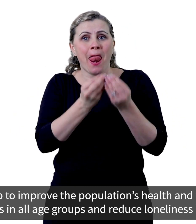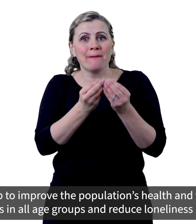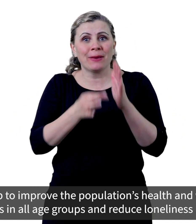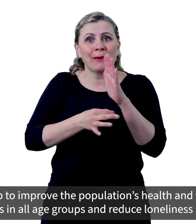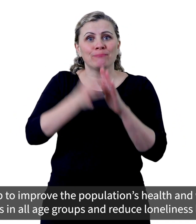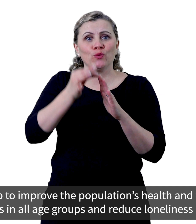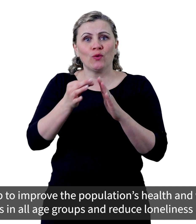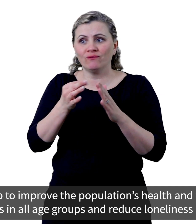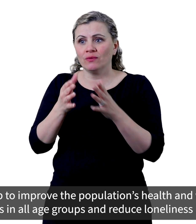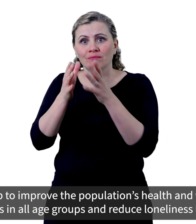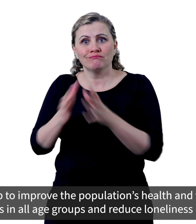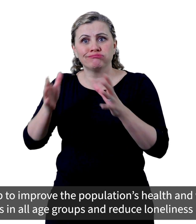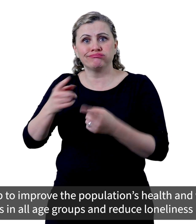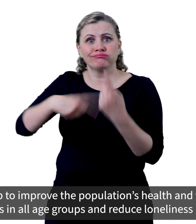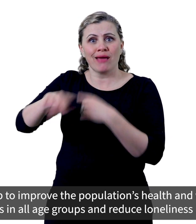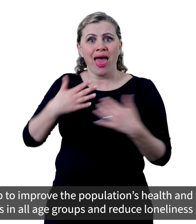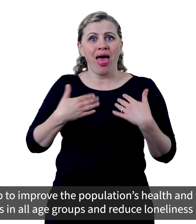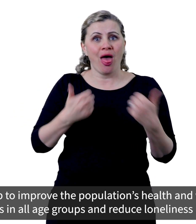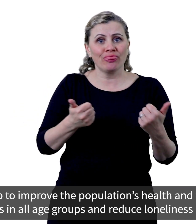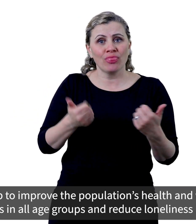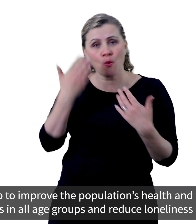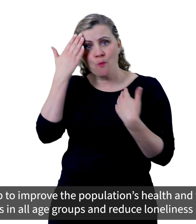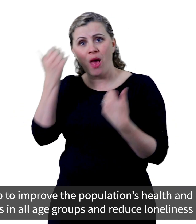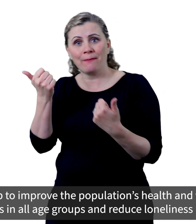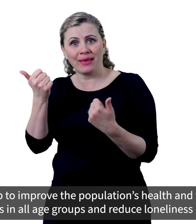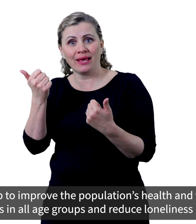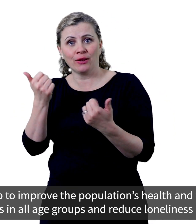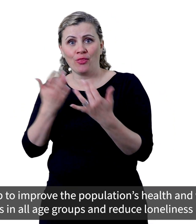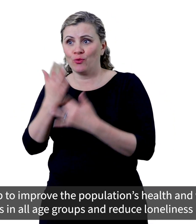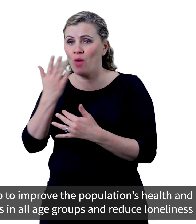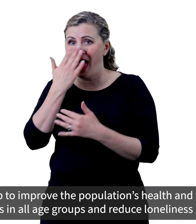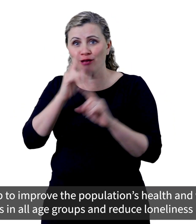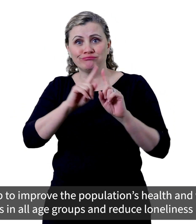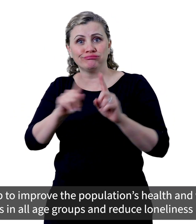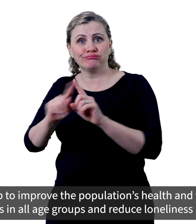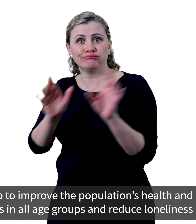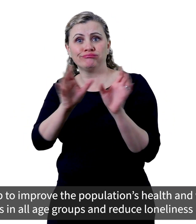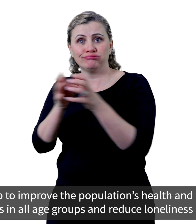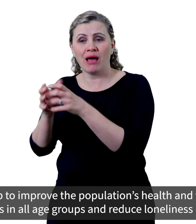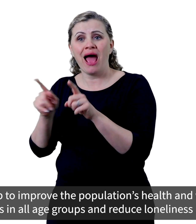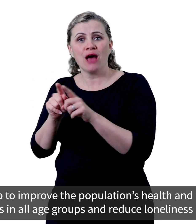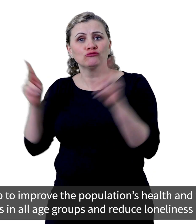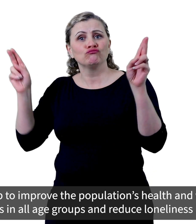This will help to improve the population's health and wellbeing outcomes in all age groups and reduce loneliness